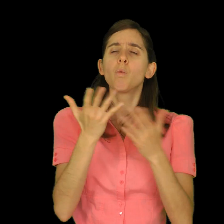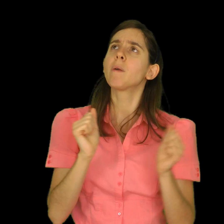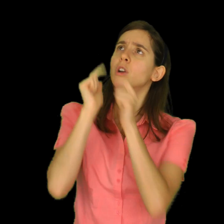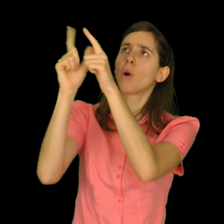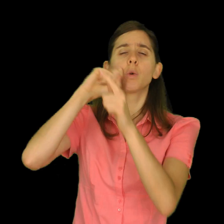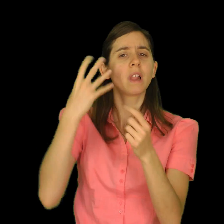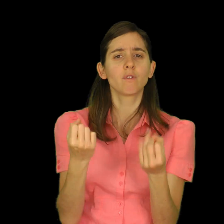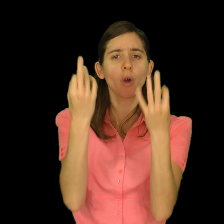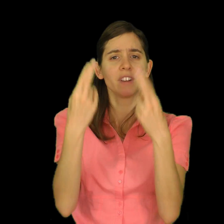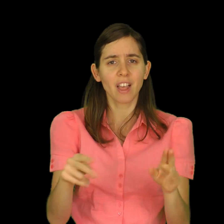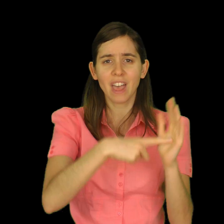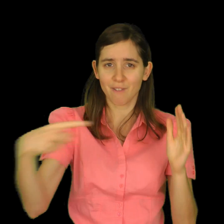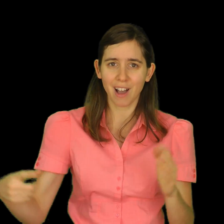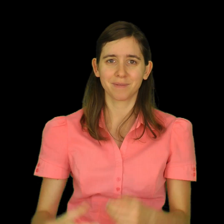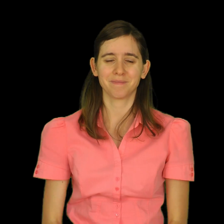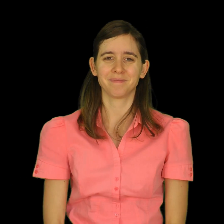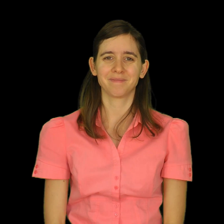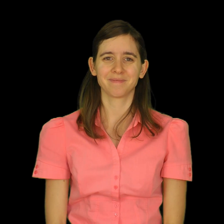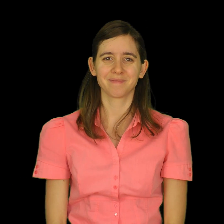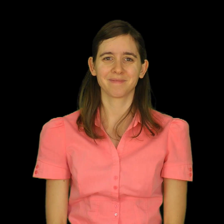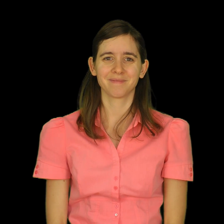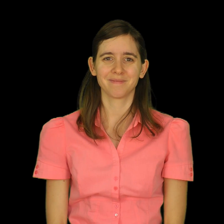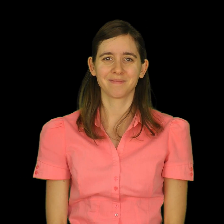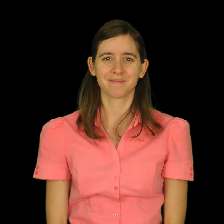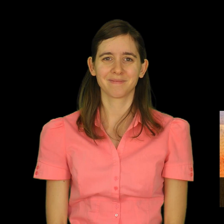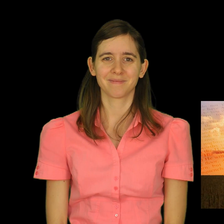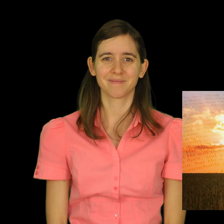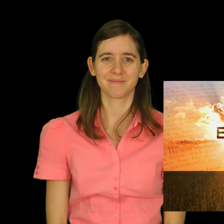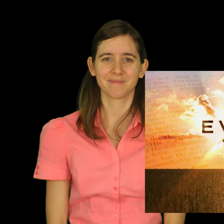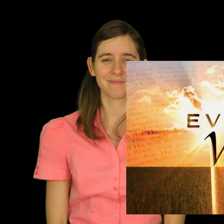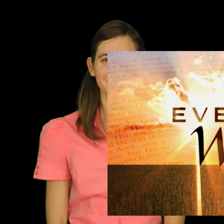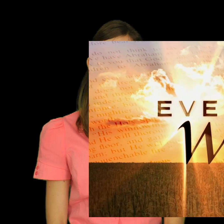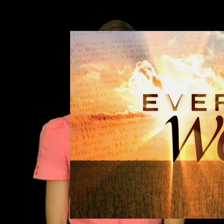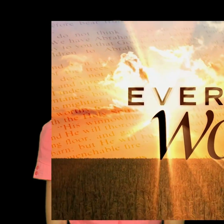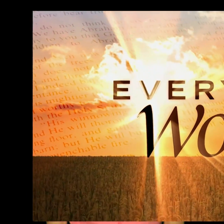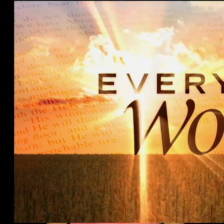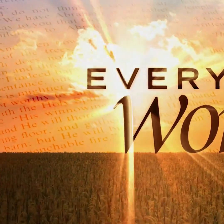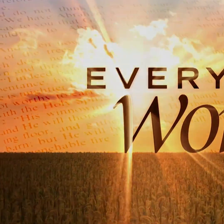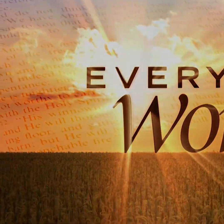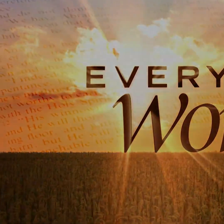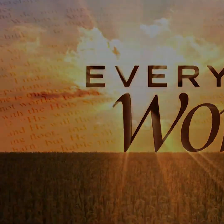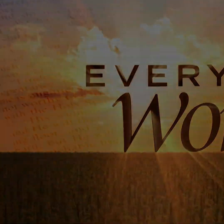death, ever. I'm John Bradshaw for It Is Written. Let's live today by every word.